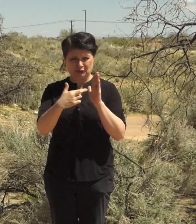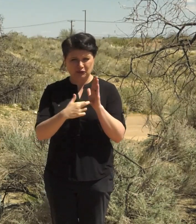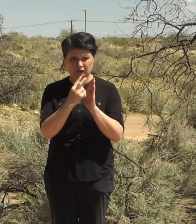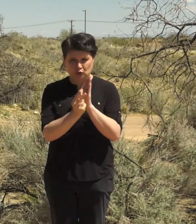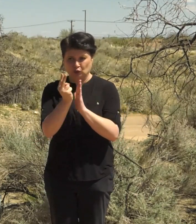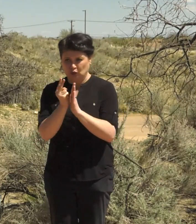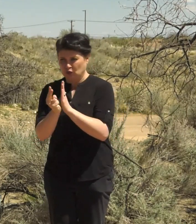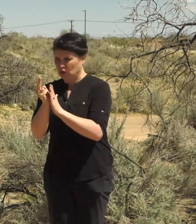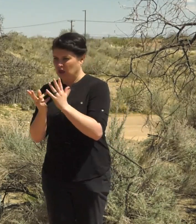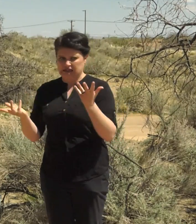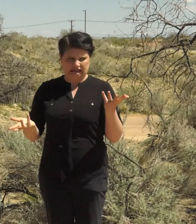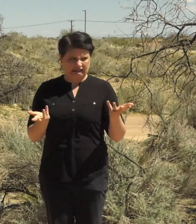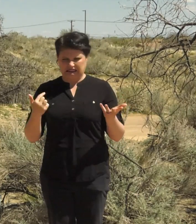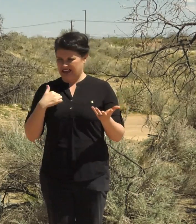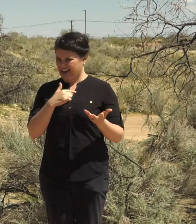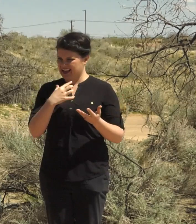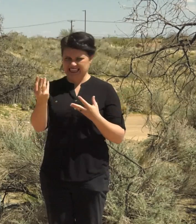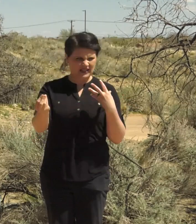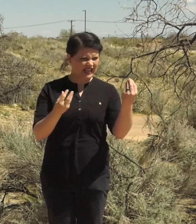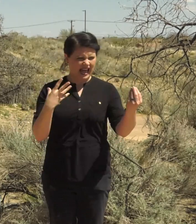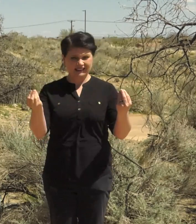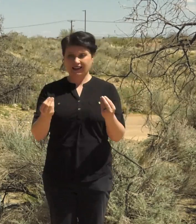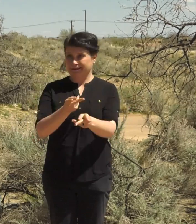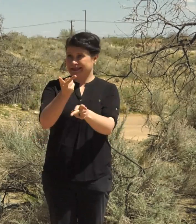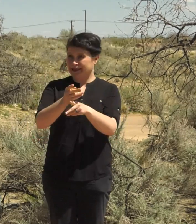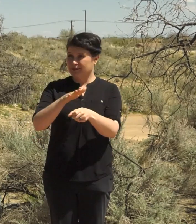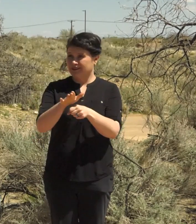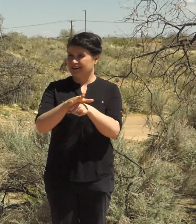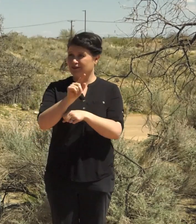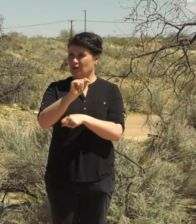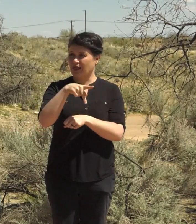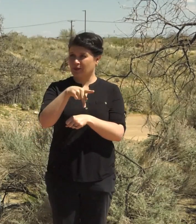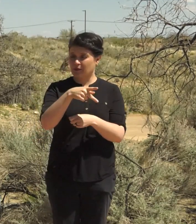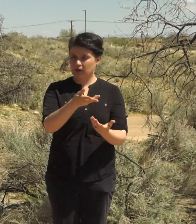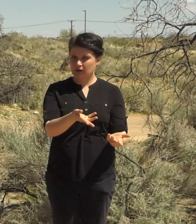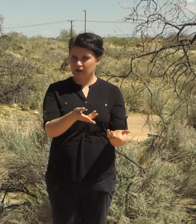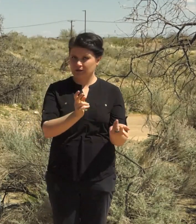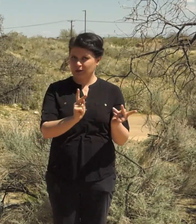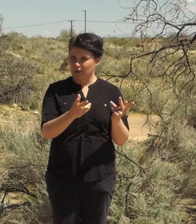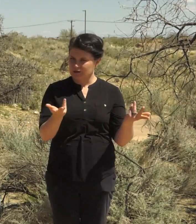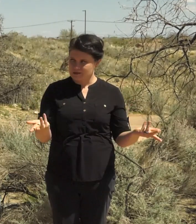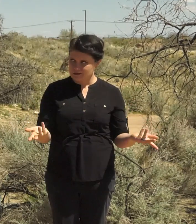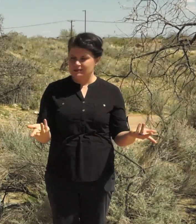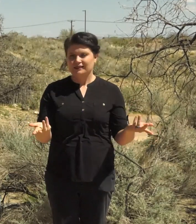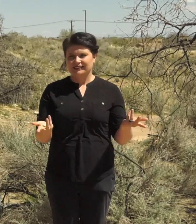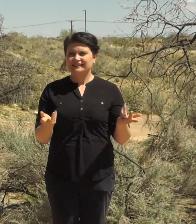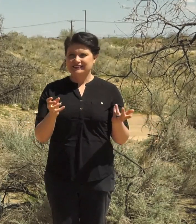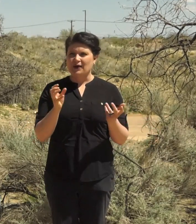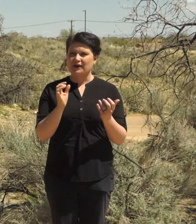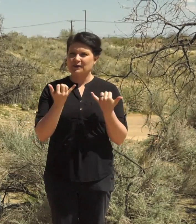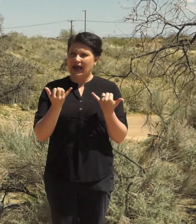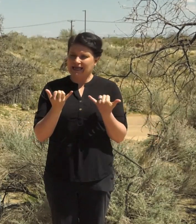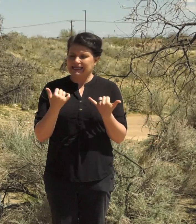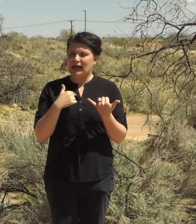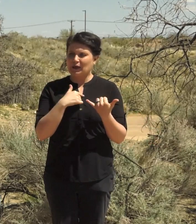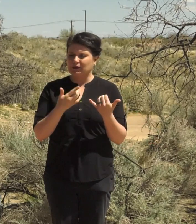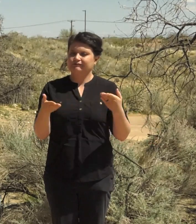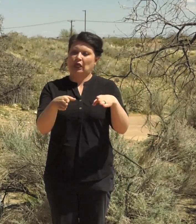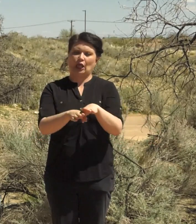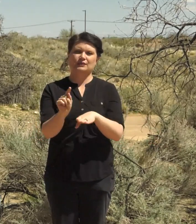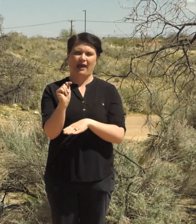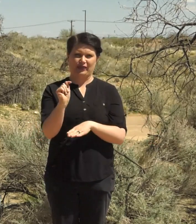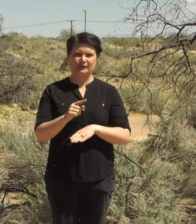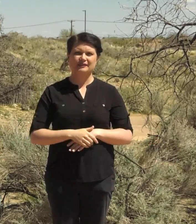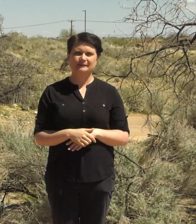and difficult to keep toilet paper in most of our toilets at this time. So we have closed